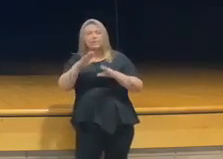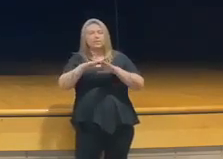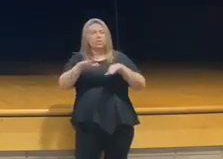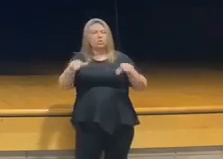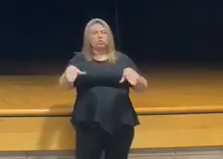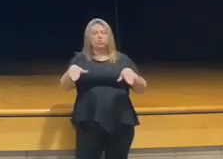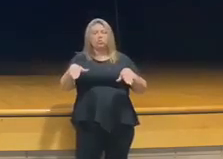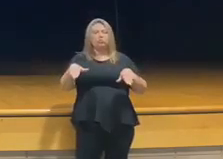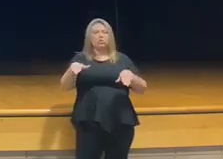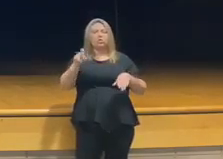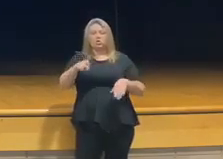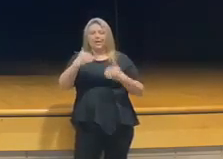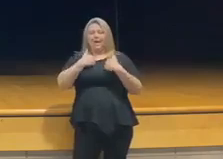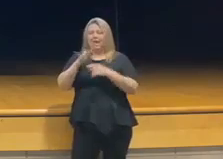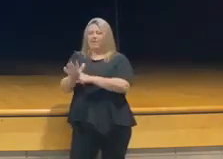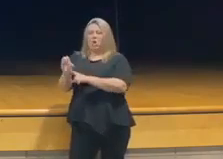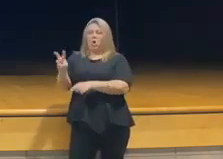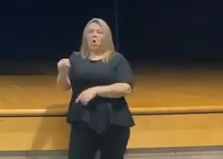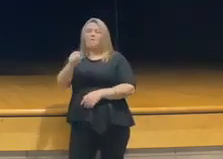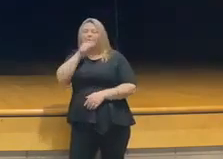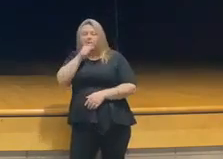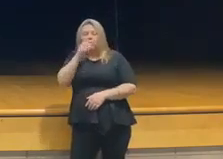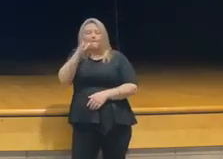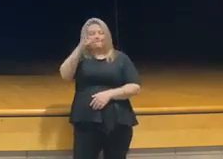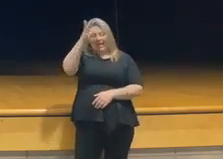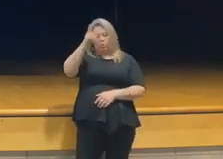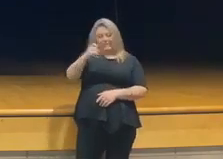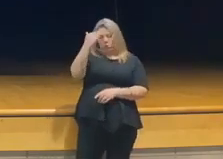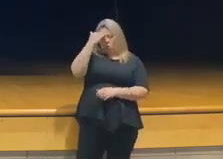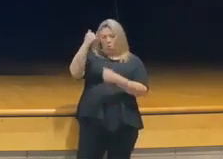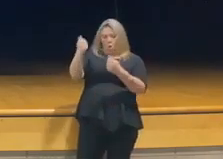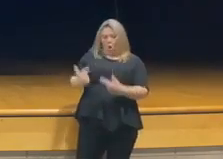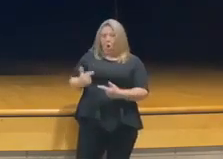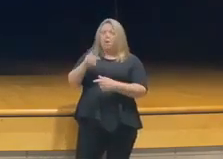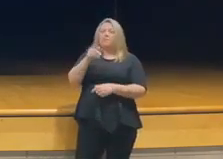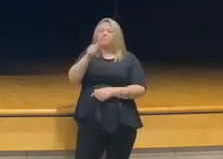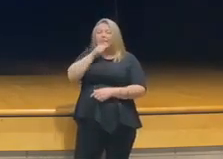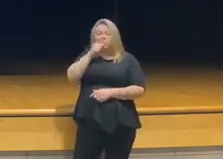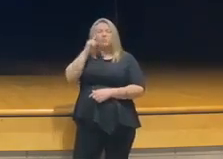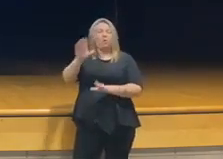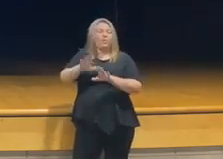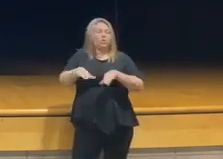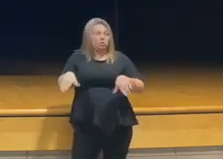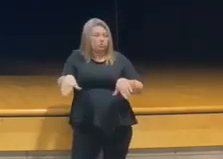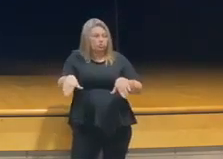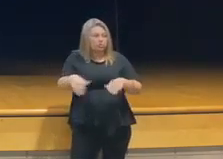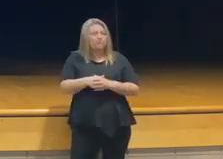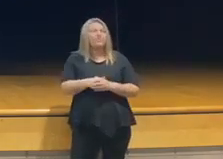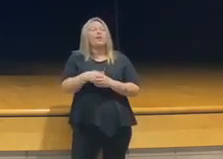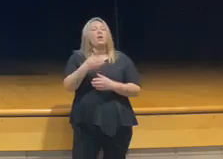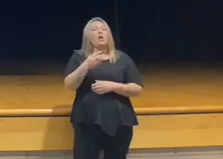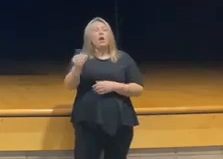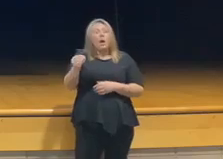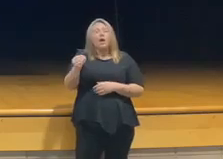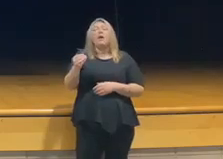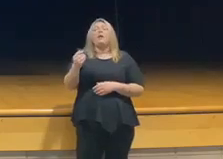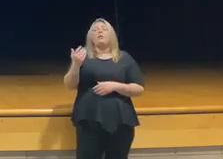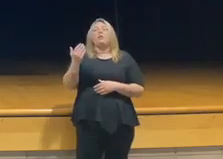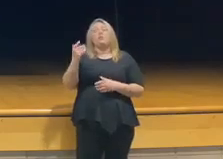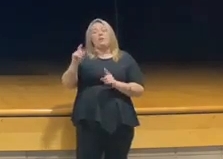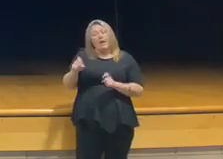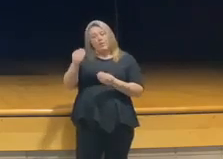passwords secret from their parents. And create an environment where it's safe for children to make mistakes.